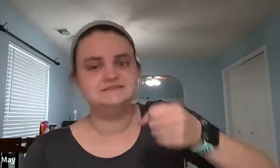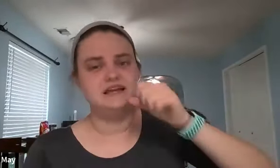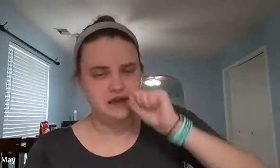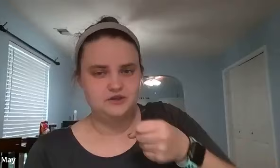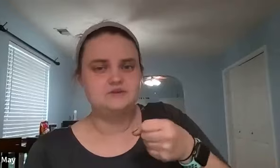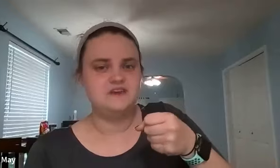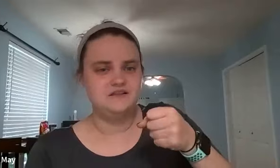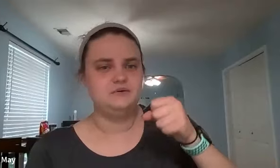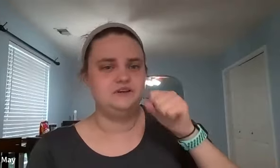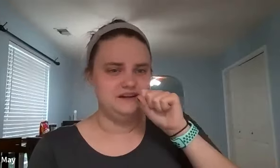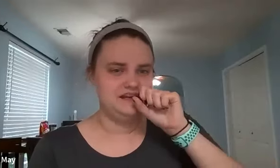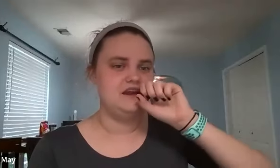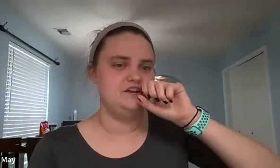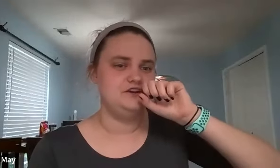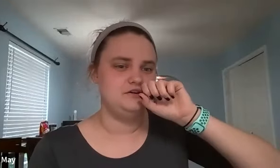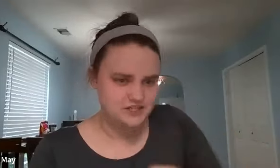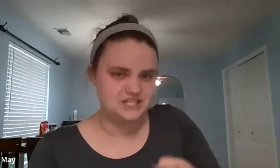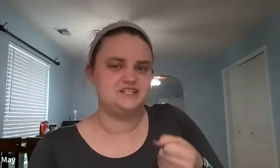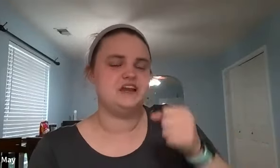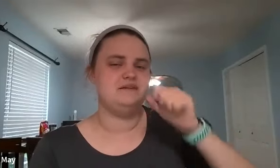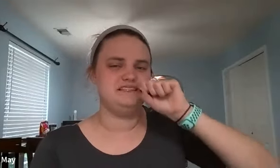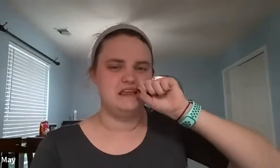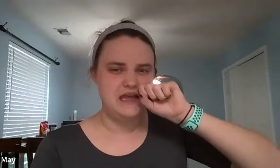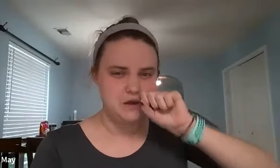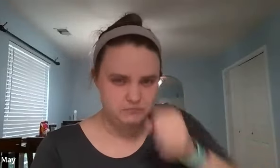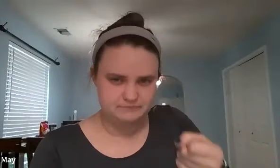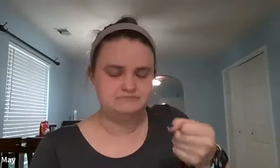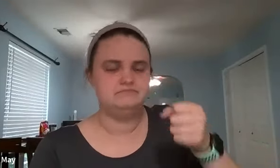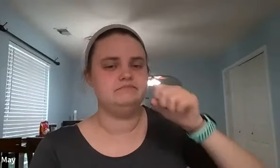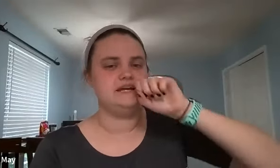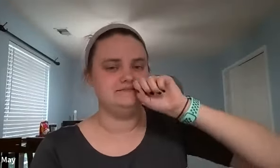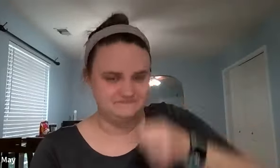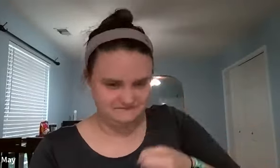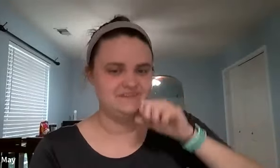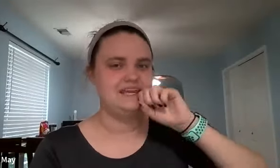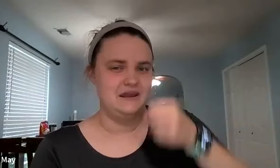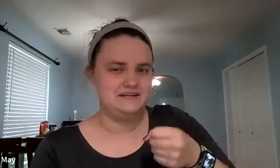Like how you would think, like when you're eating a carrot, you know, you crunch and it just kind of makes that loud bite. Carrot.